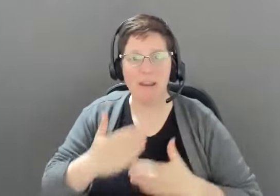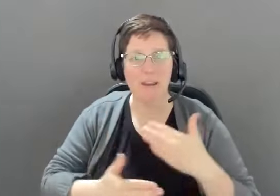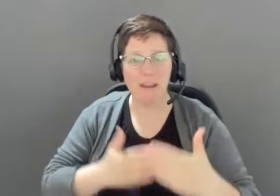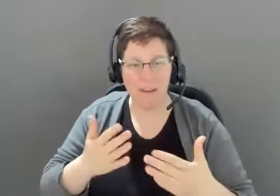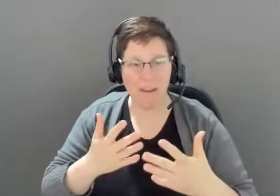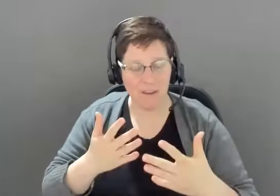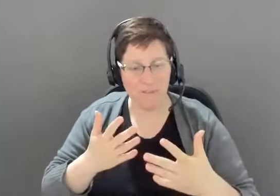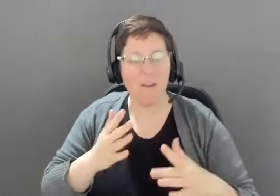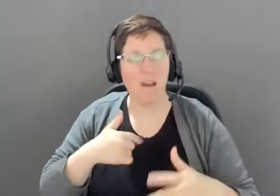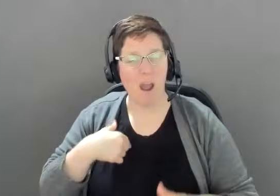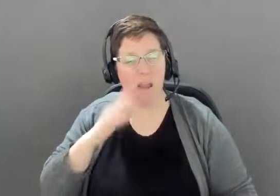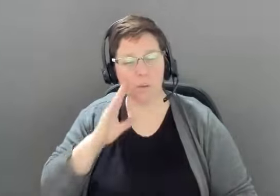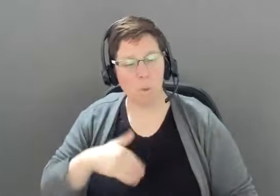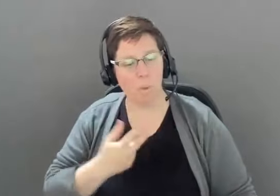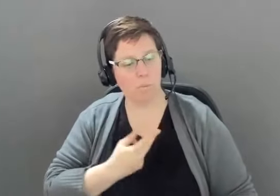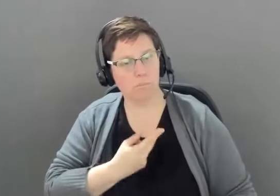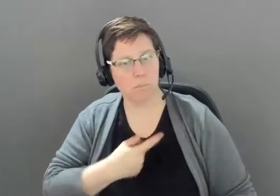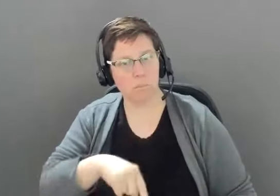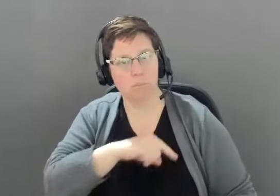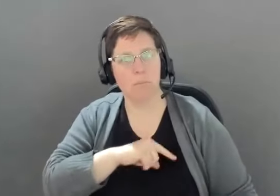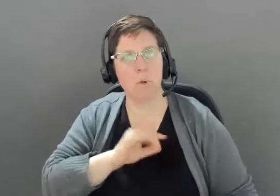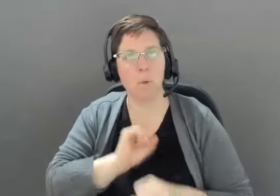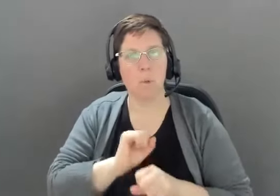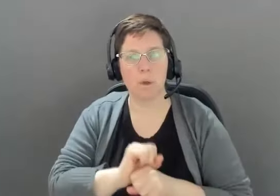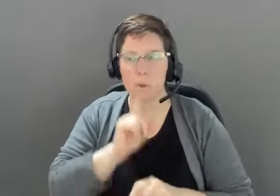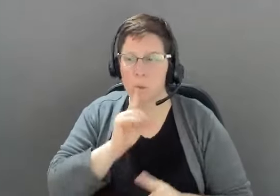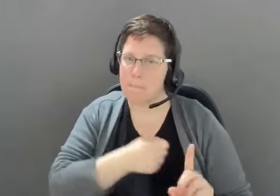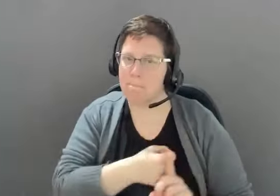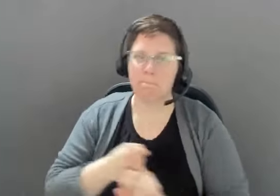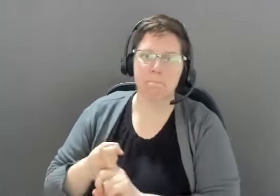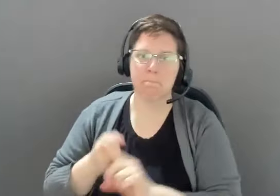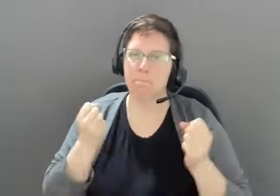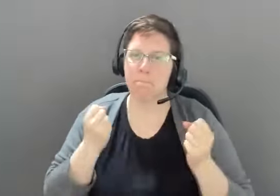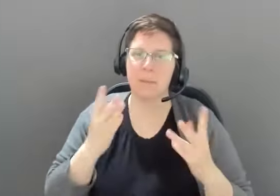profound impact on countless individuals across this country, including myself.